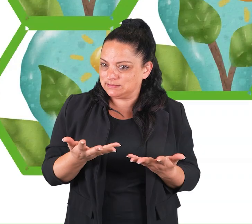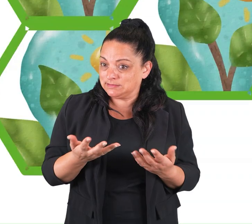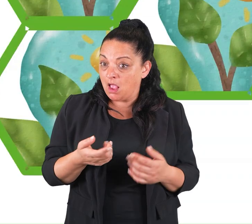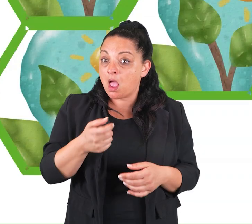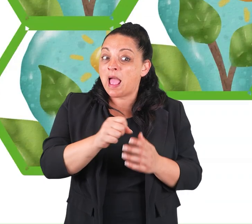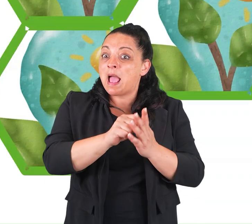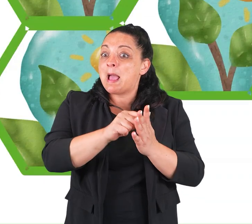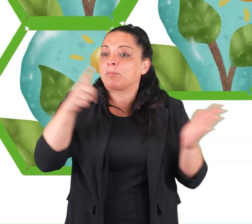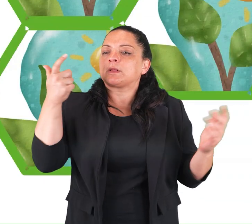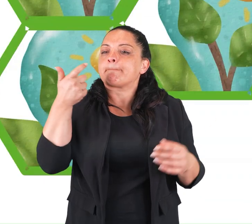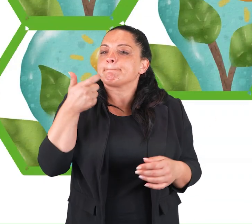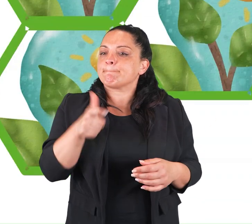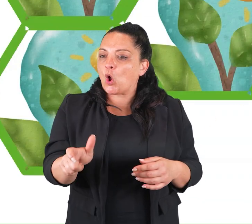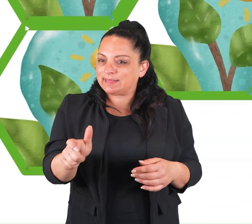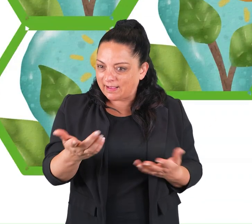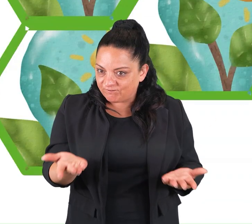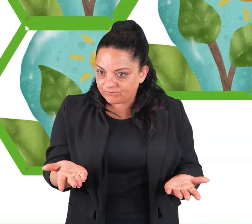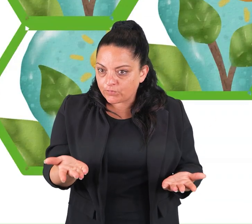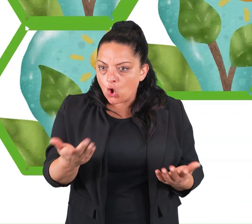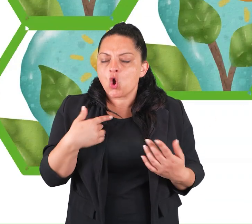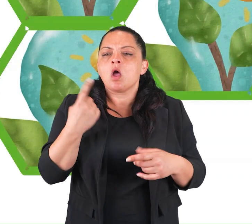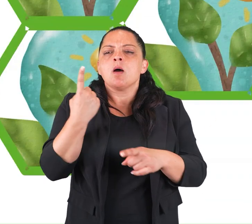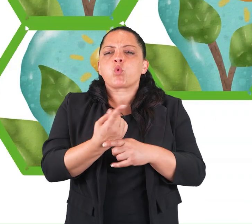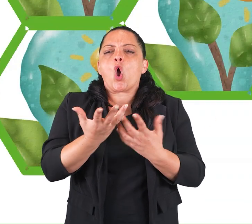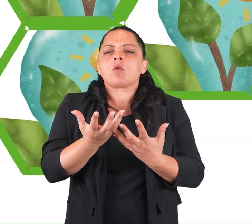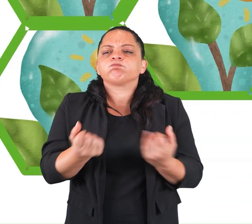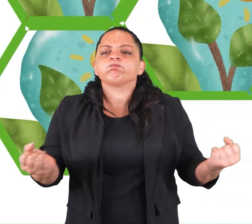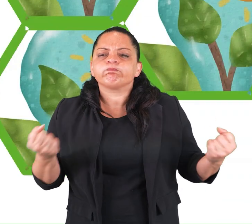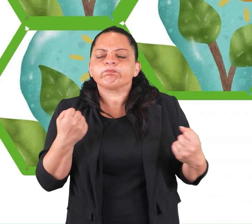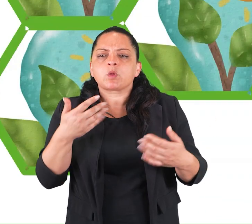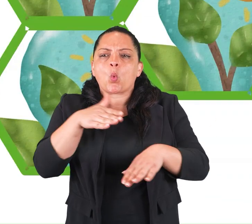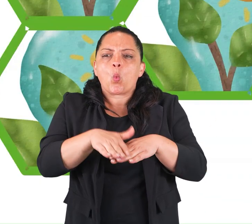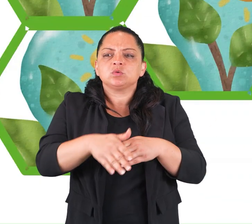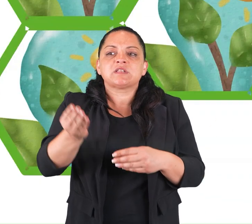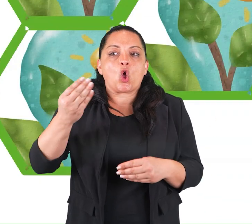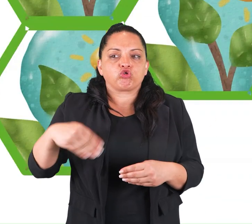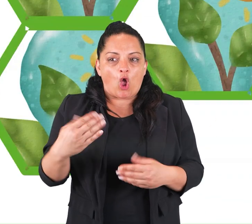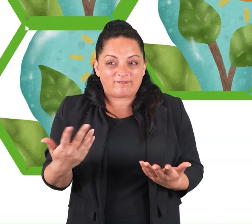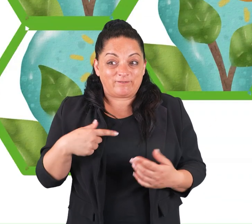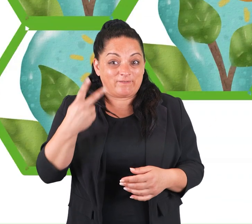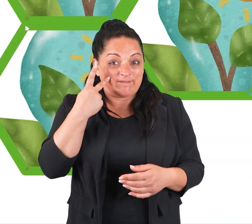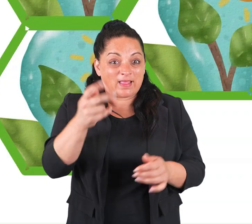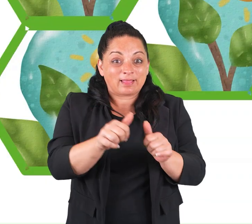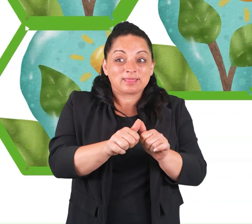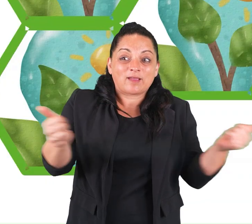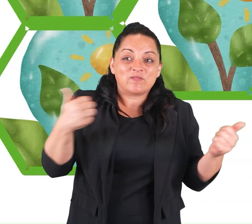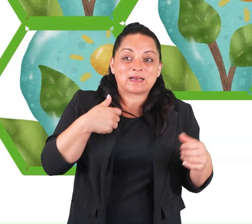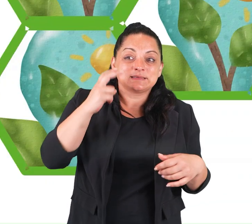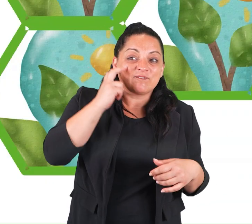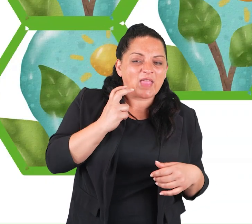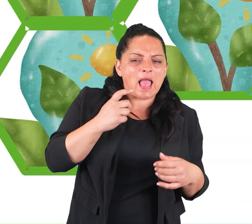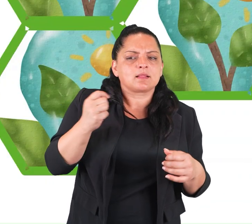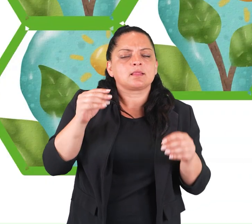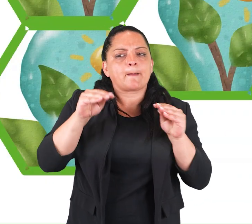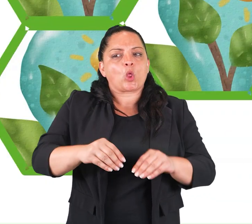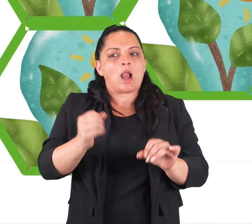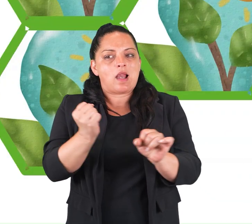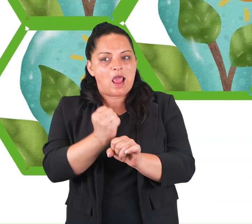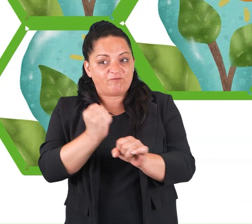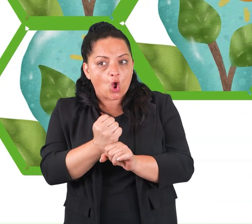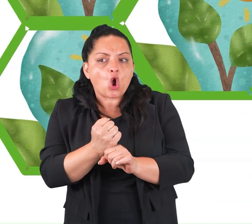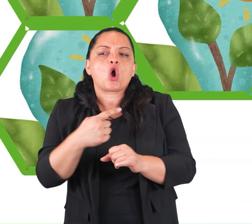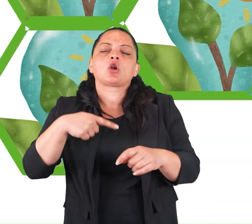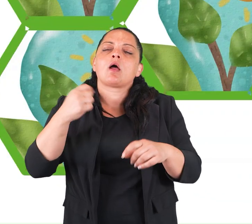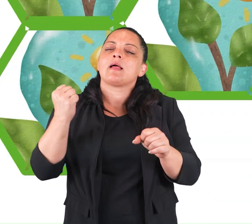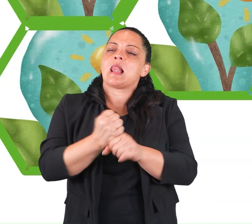are important, where green skills can apply. We'll see the difference between green jobs and greening jobs and